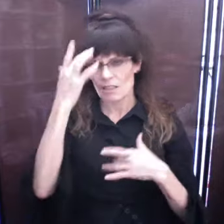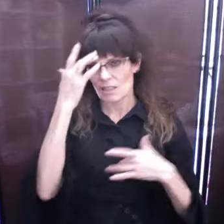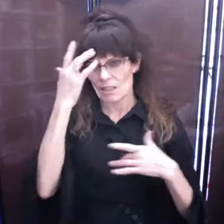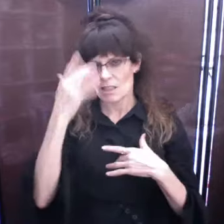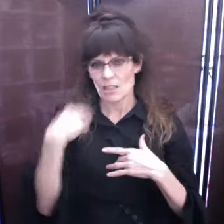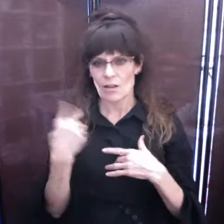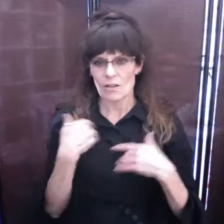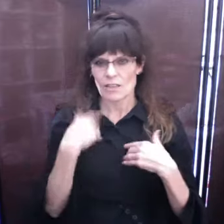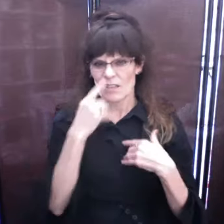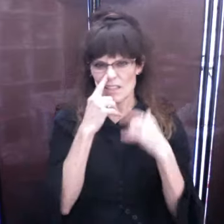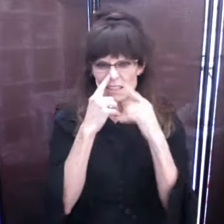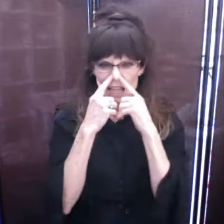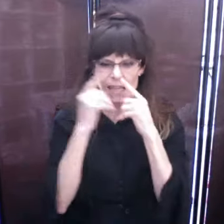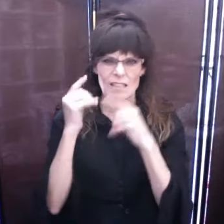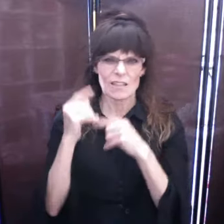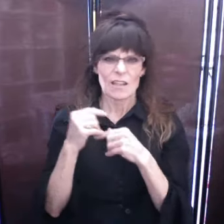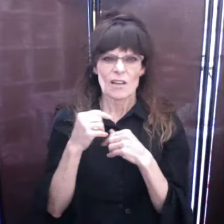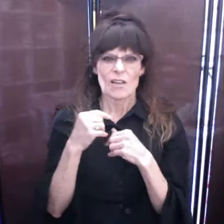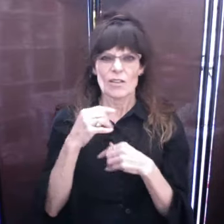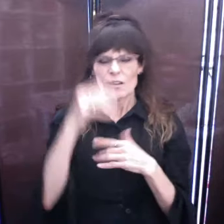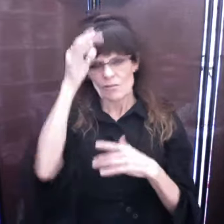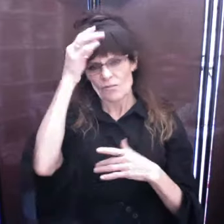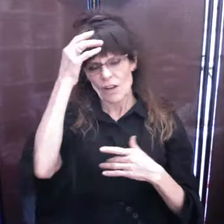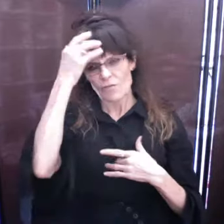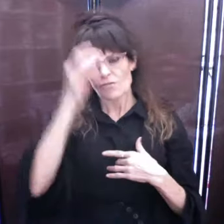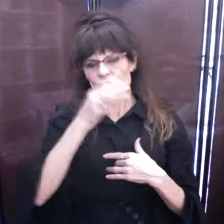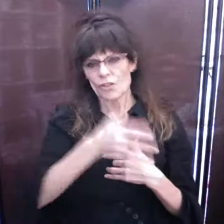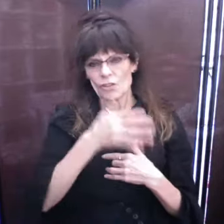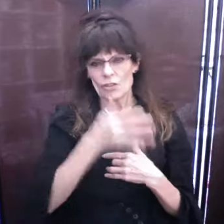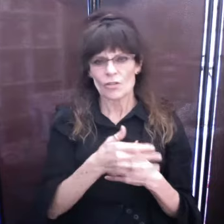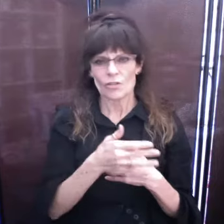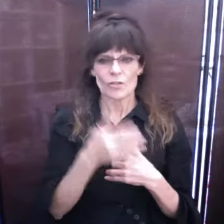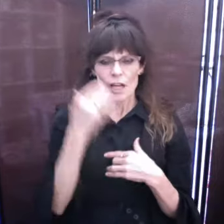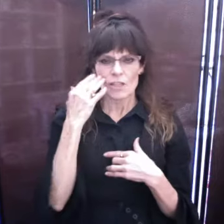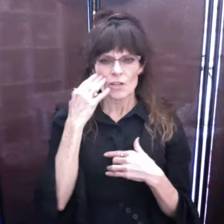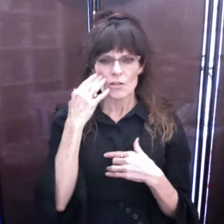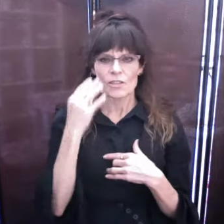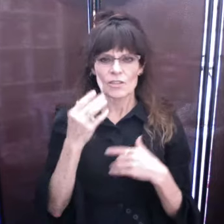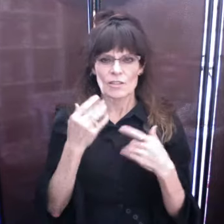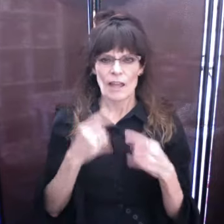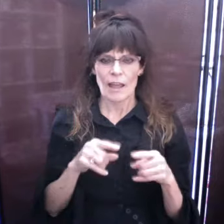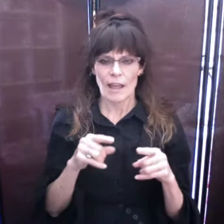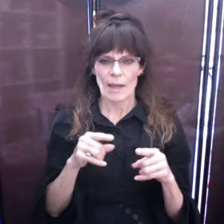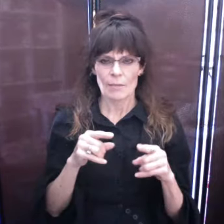sinus infection or the flu or something. Had that been in today's years, I'd have COVID. I know it. I just haven't, right? So here I